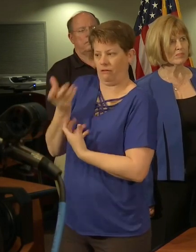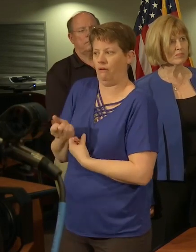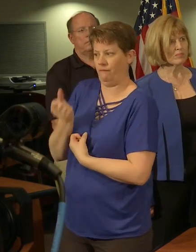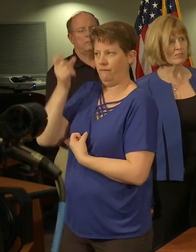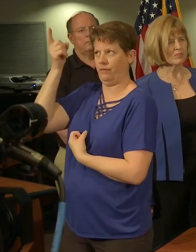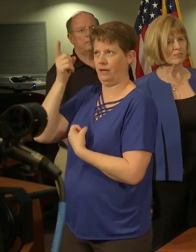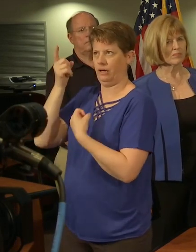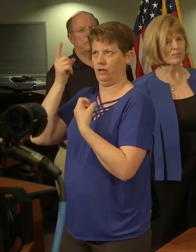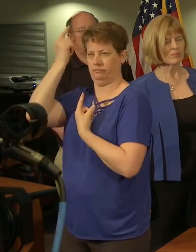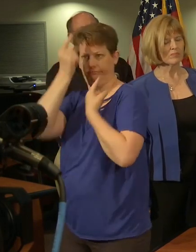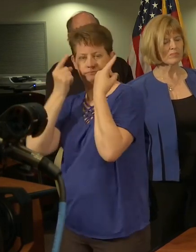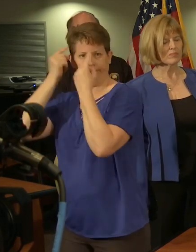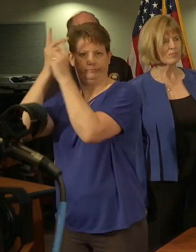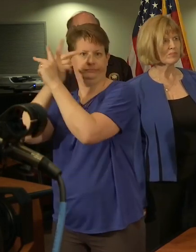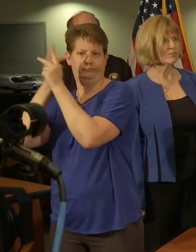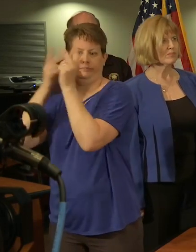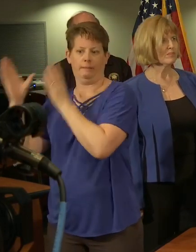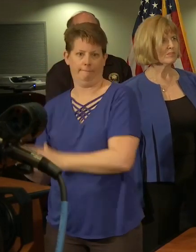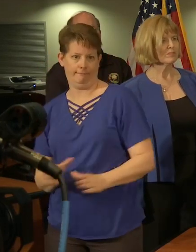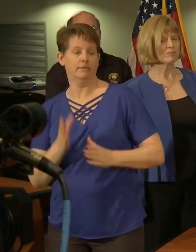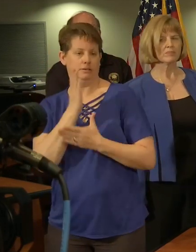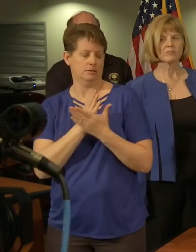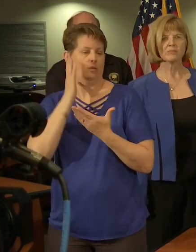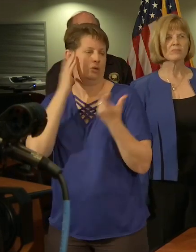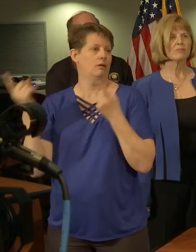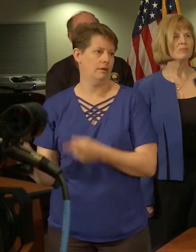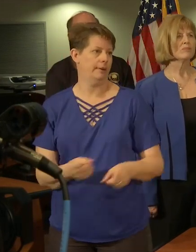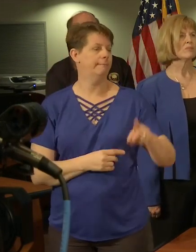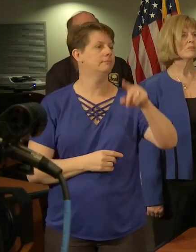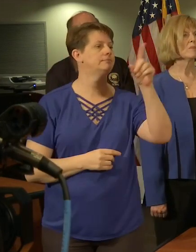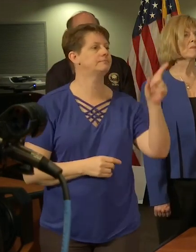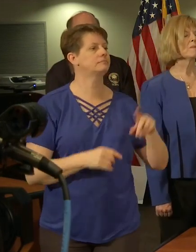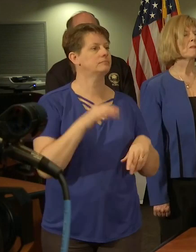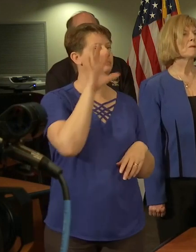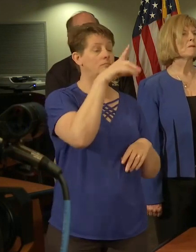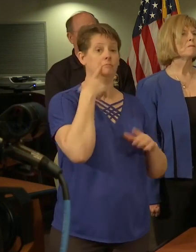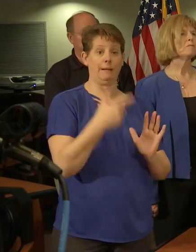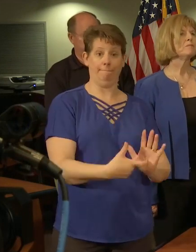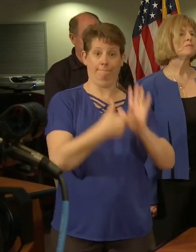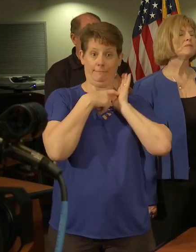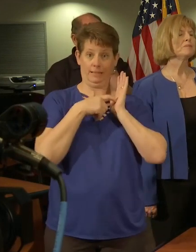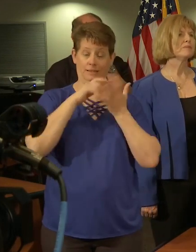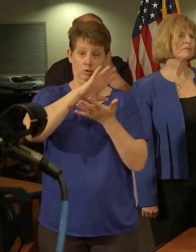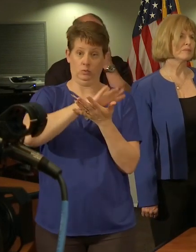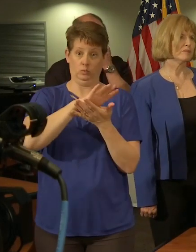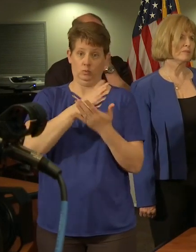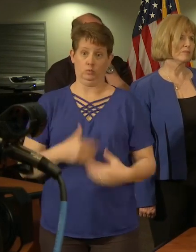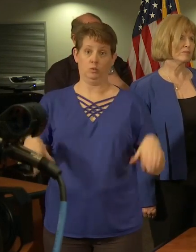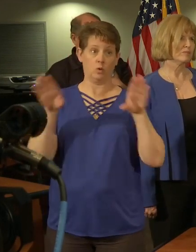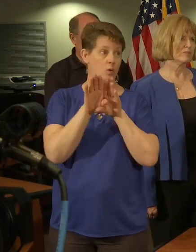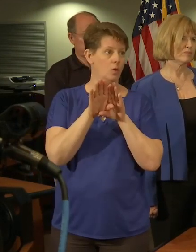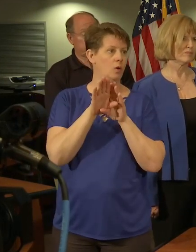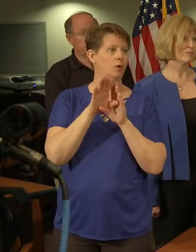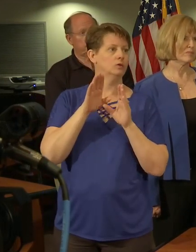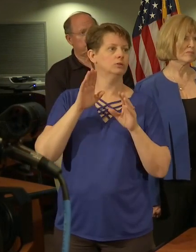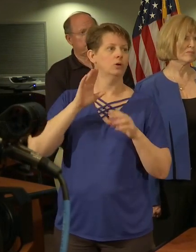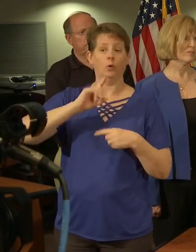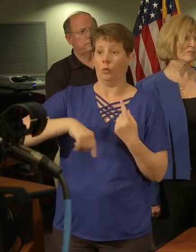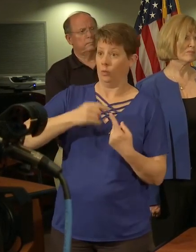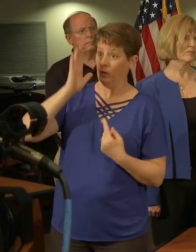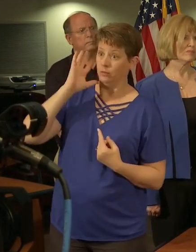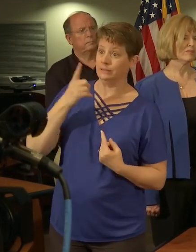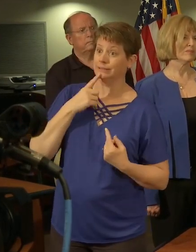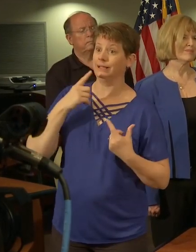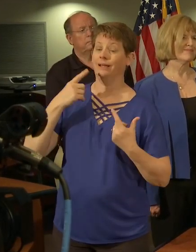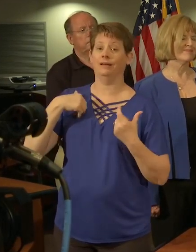are measures being considered and some will be taken. Governor, we've mandated the closure of schools right now. How close are we to saying, hey, we